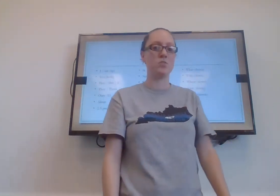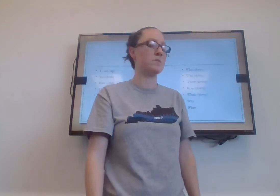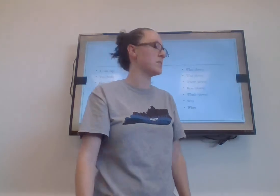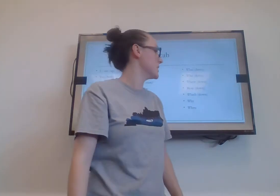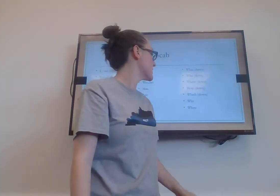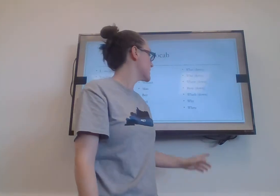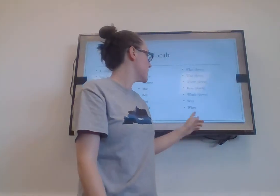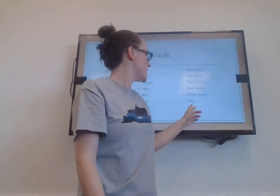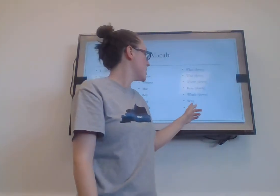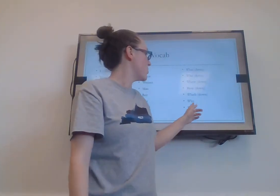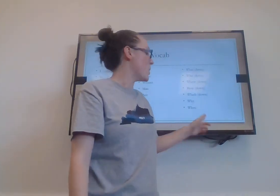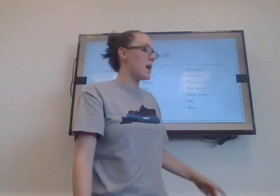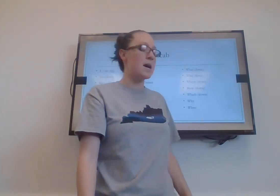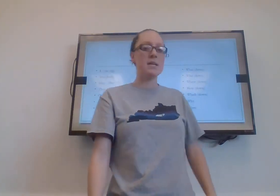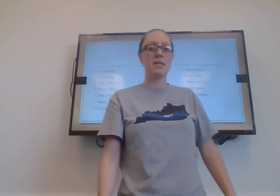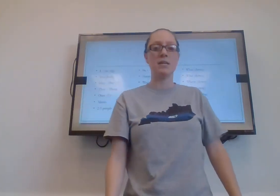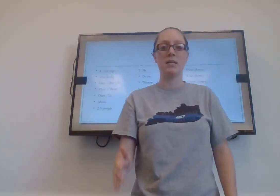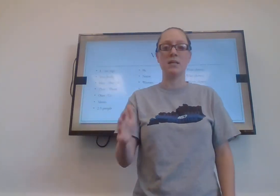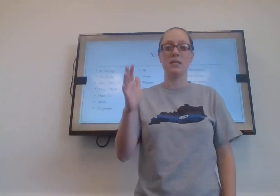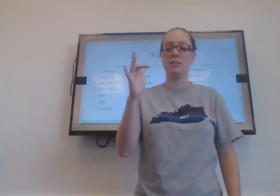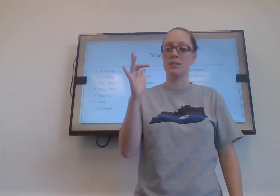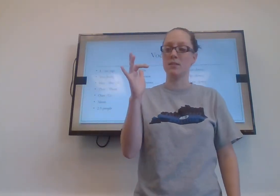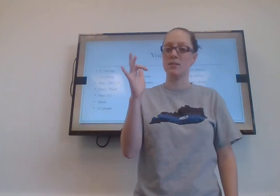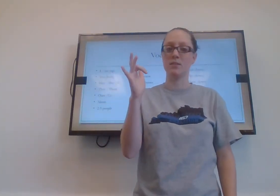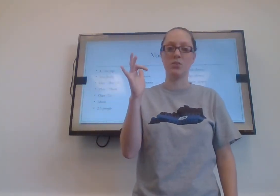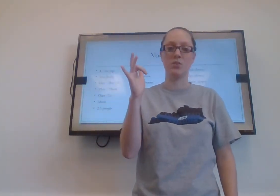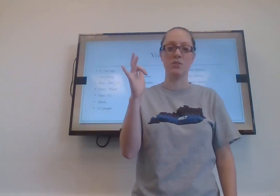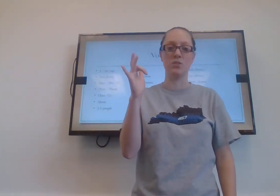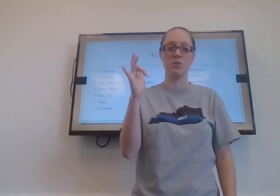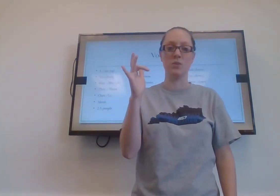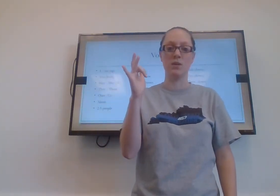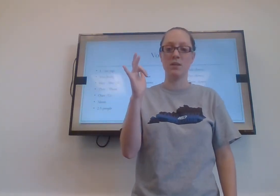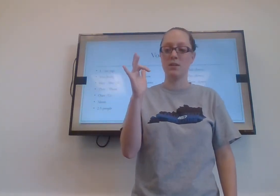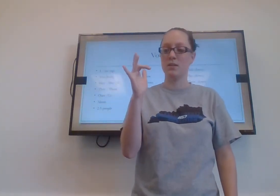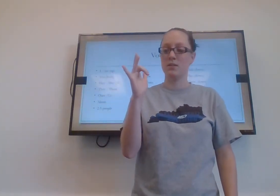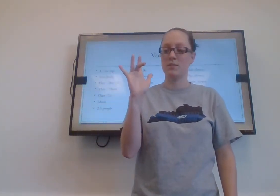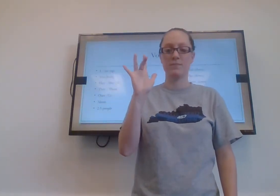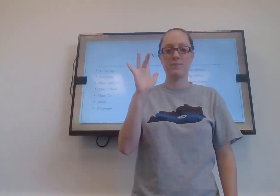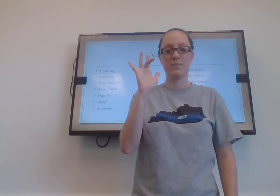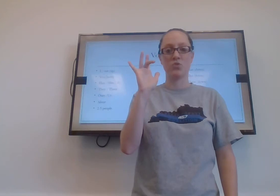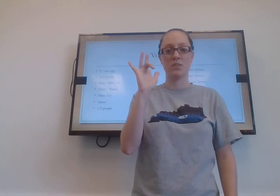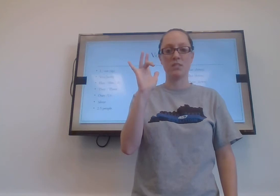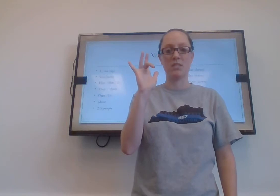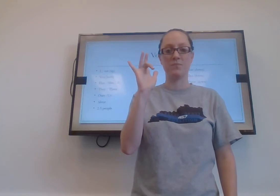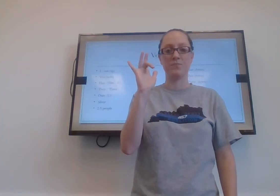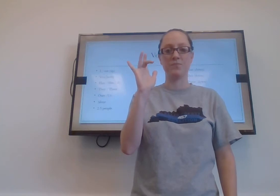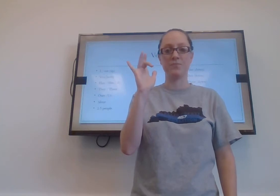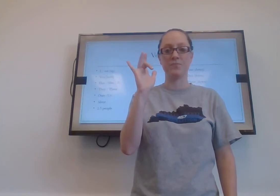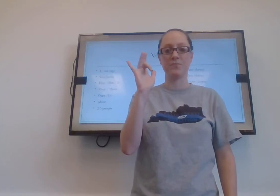different things. Why is you're going to crook this down,